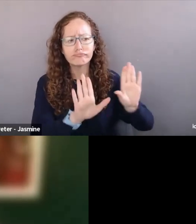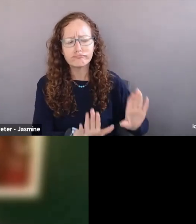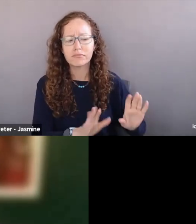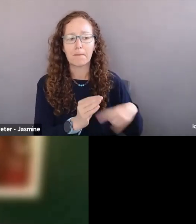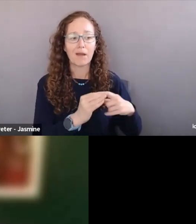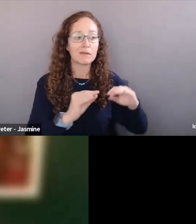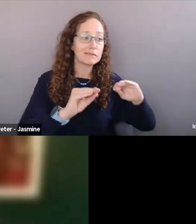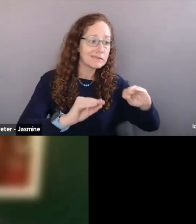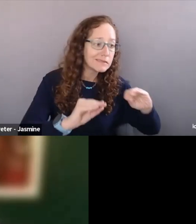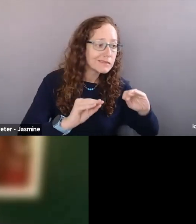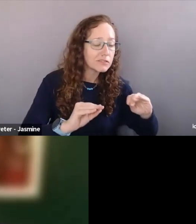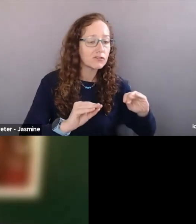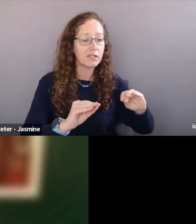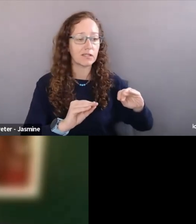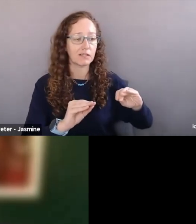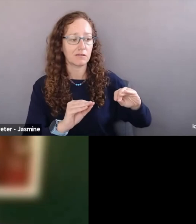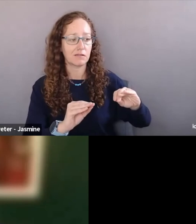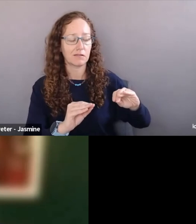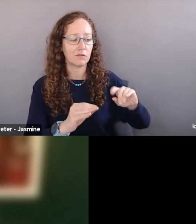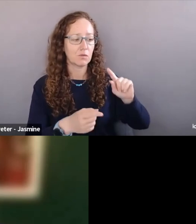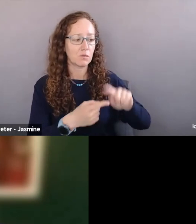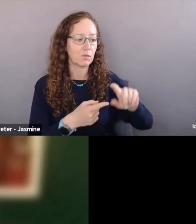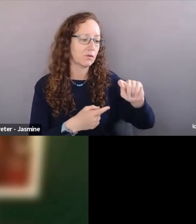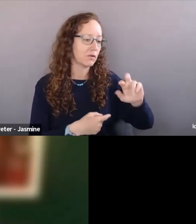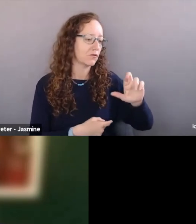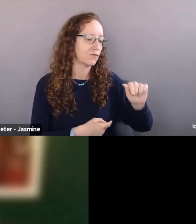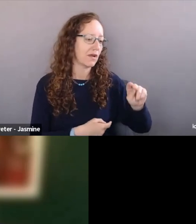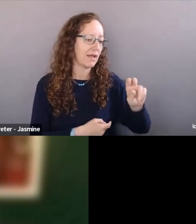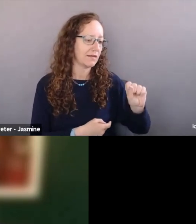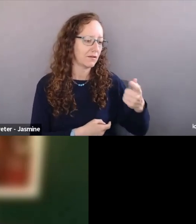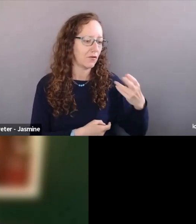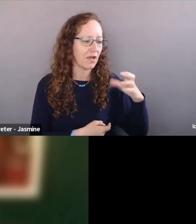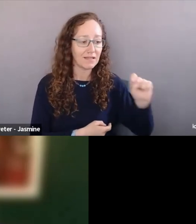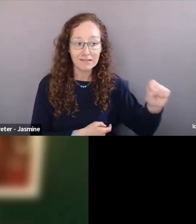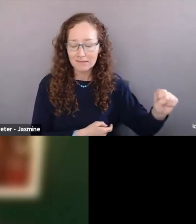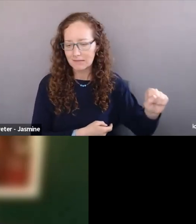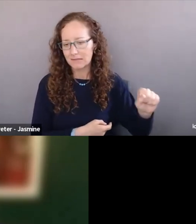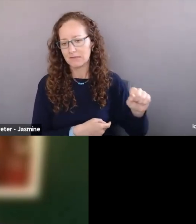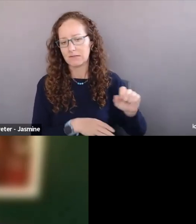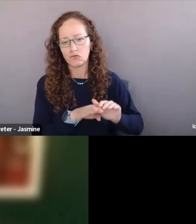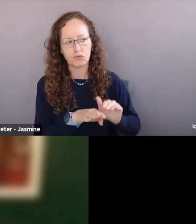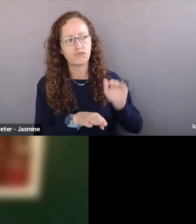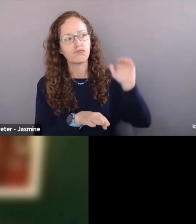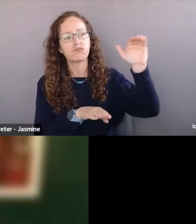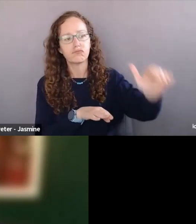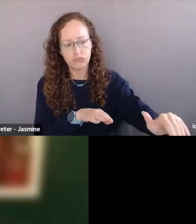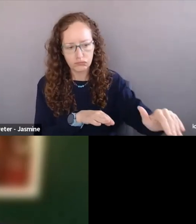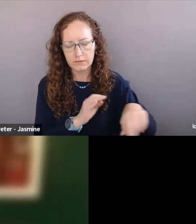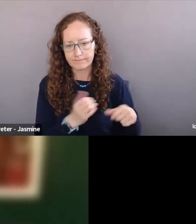and teaching to transgress. And I think also I was